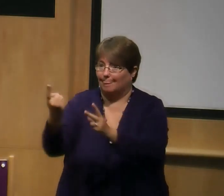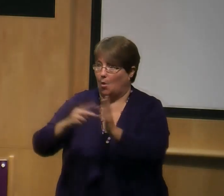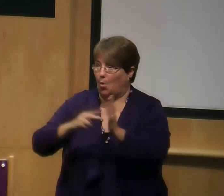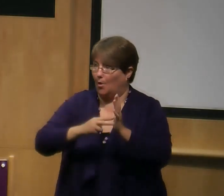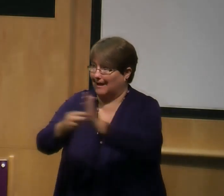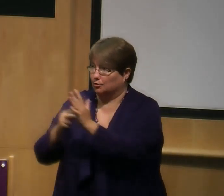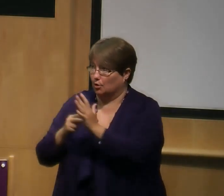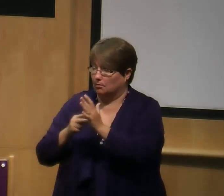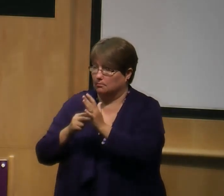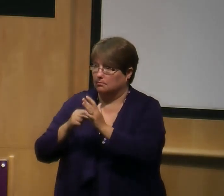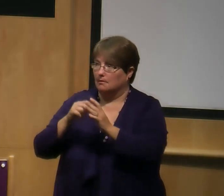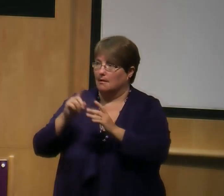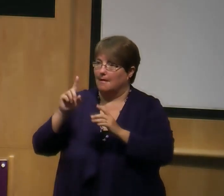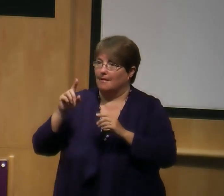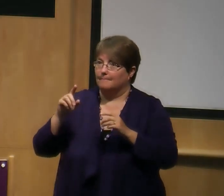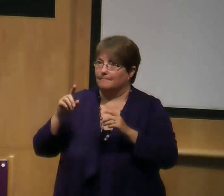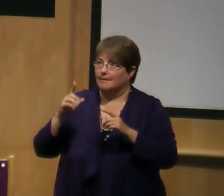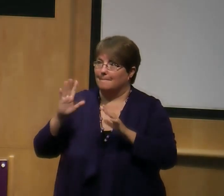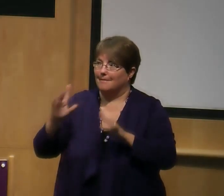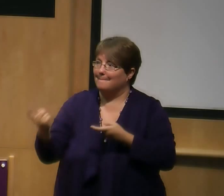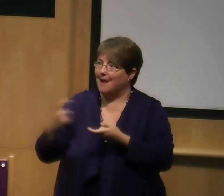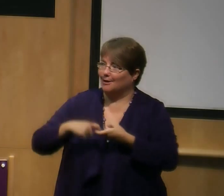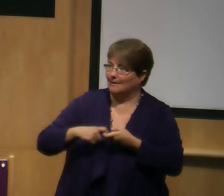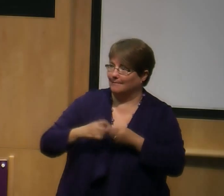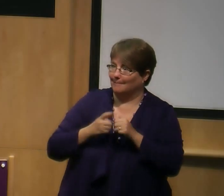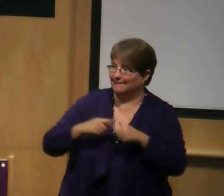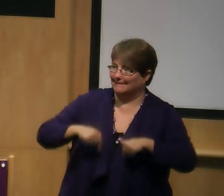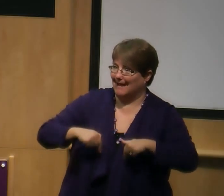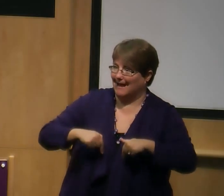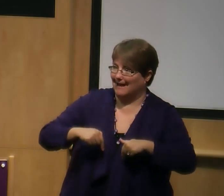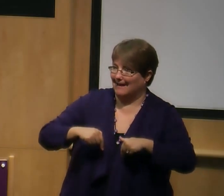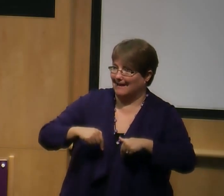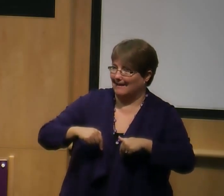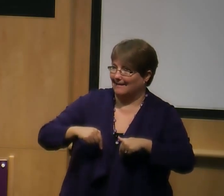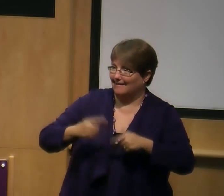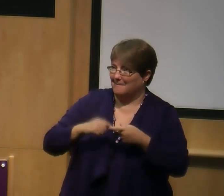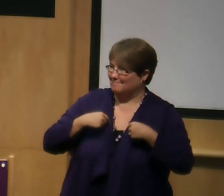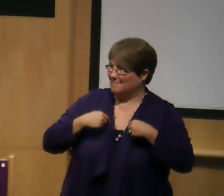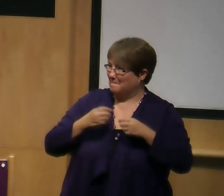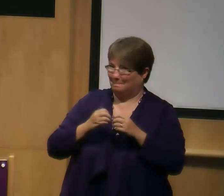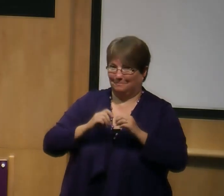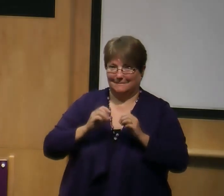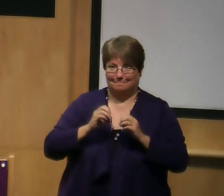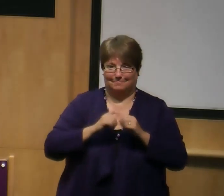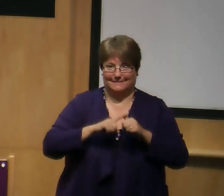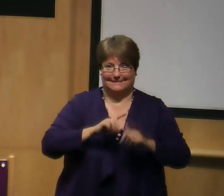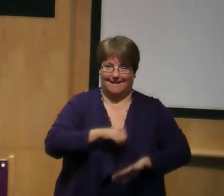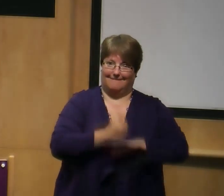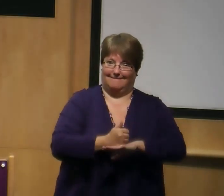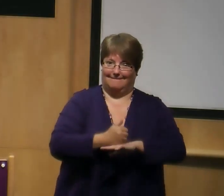And it's also to share with other organisations that we will hopefully be working in partnership with in BDA, because obviously